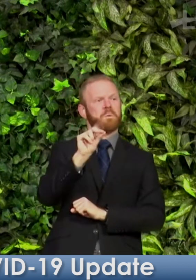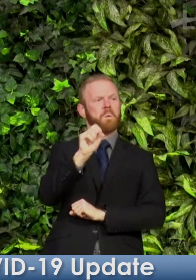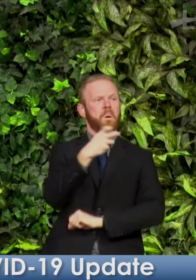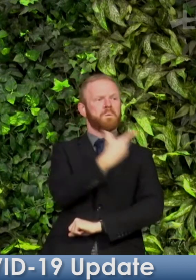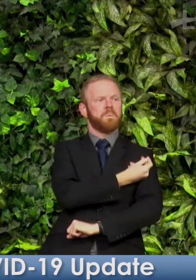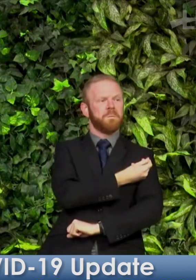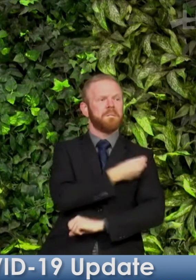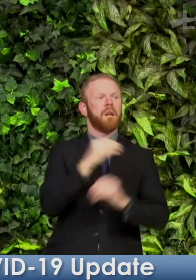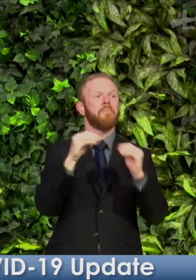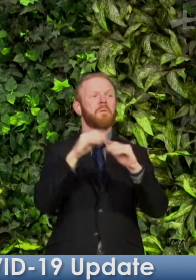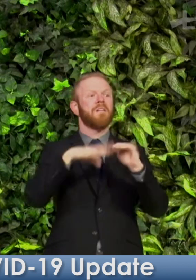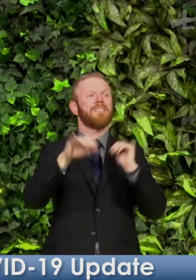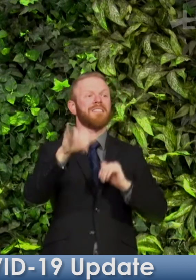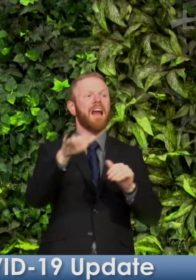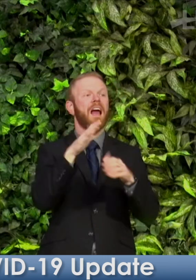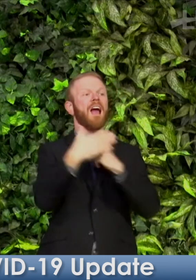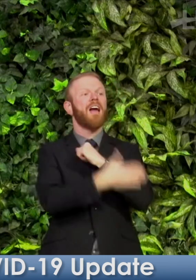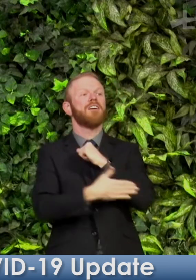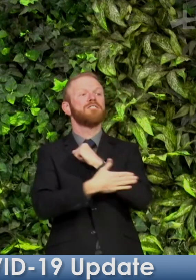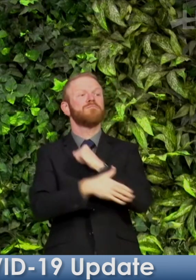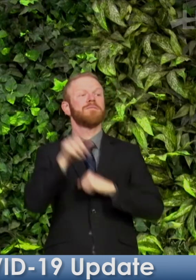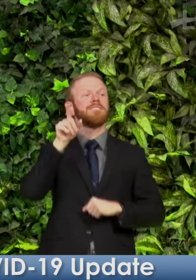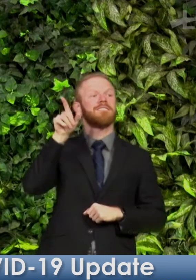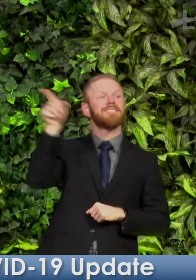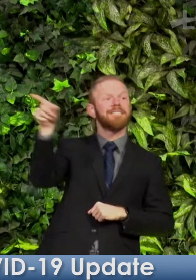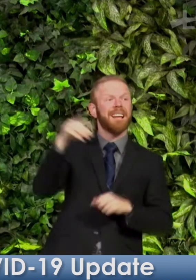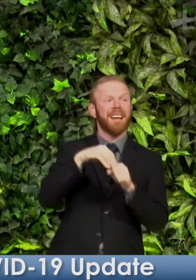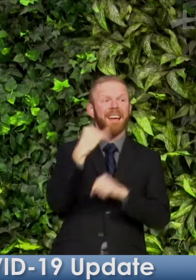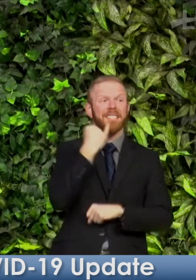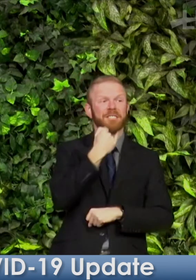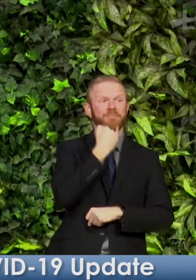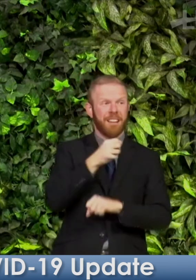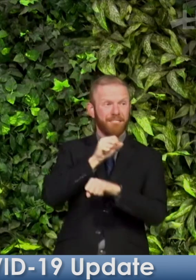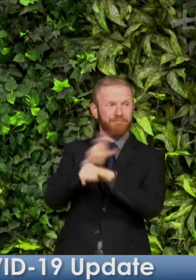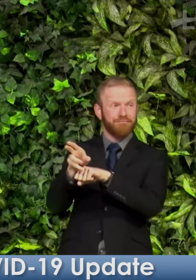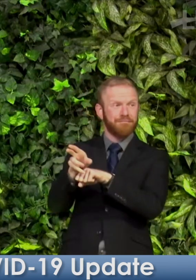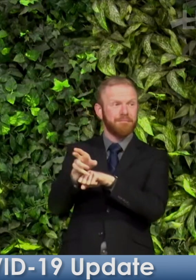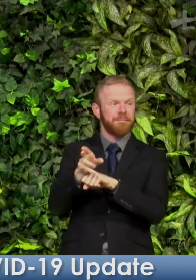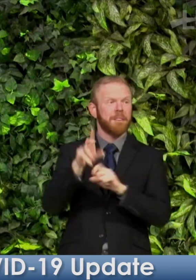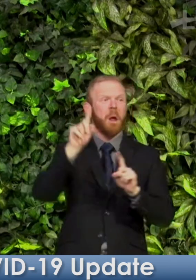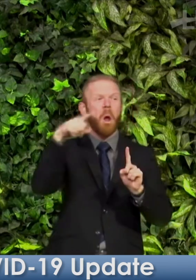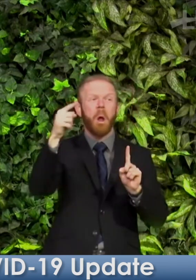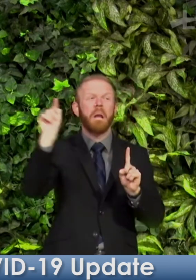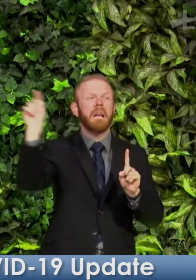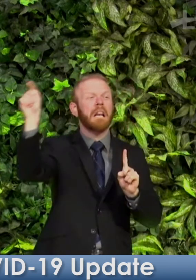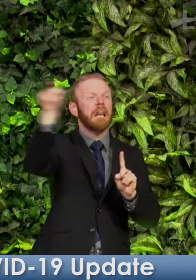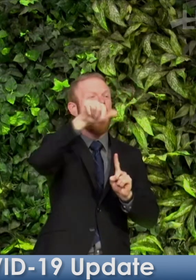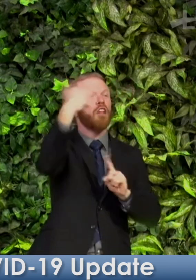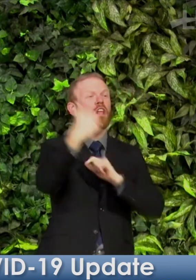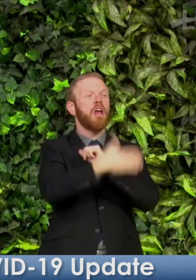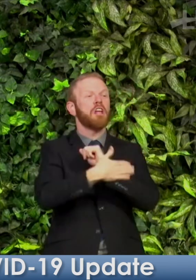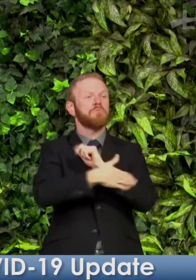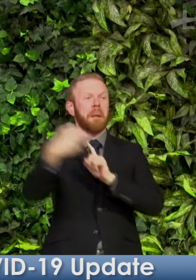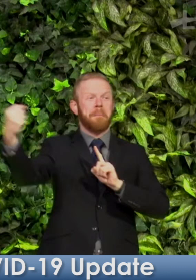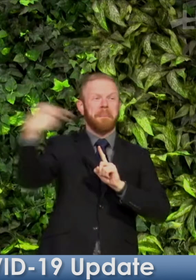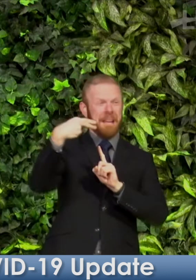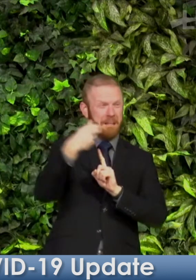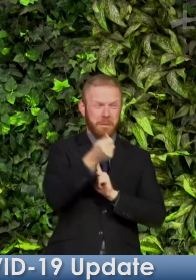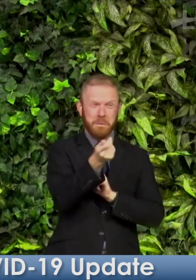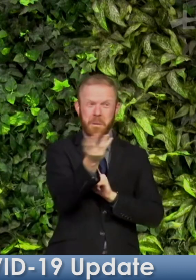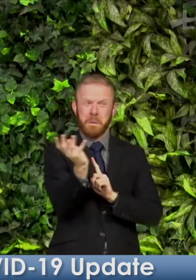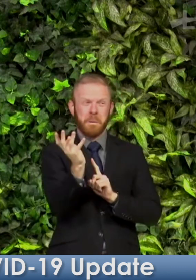country of Israel. There are only a few countries in the world that have vaccinated more people than the state of California. We're averaging just shy